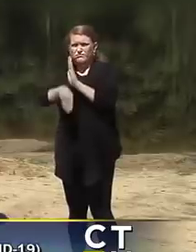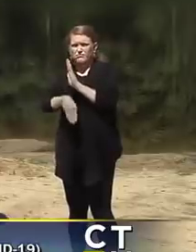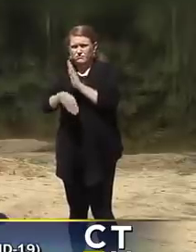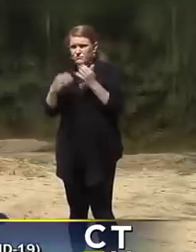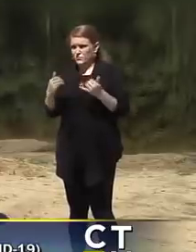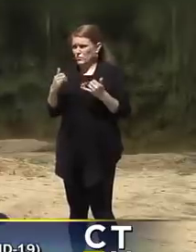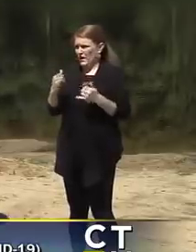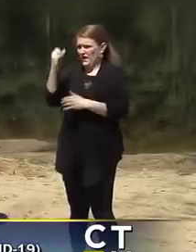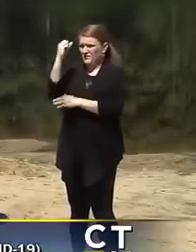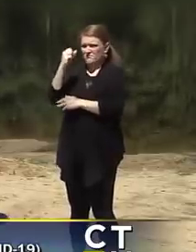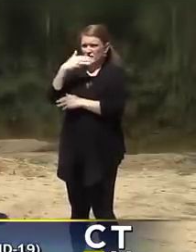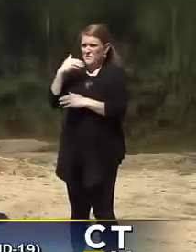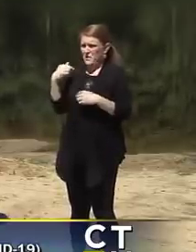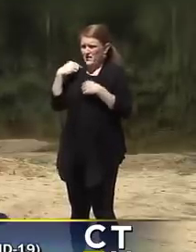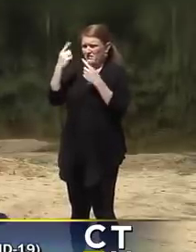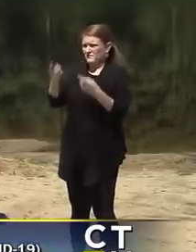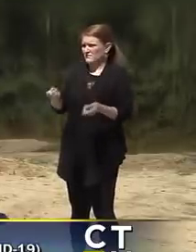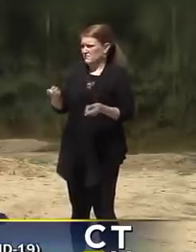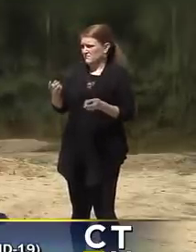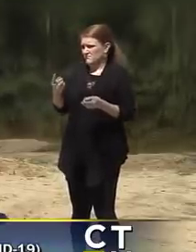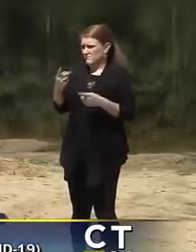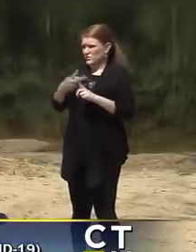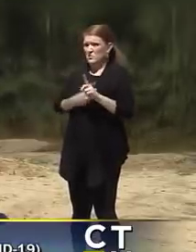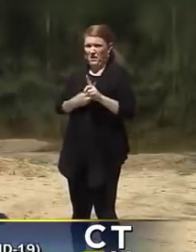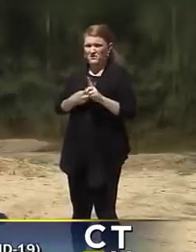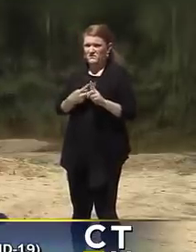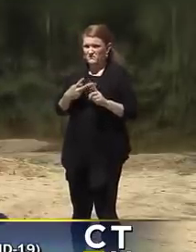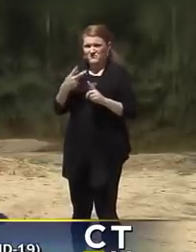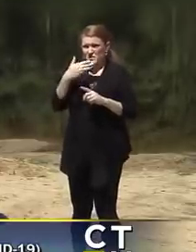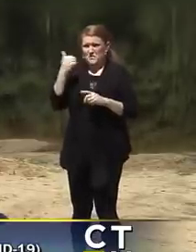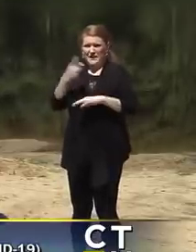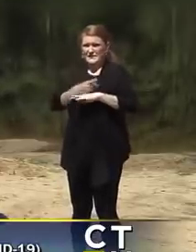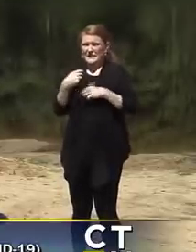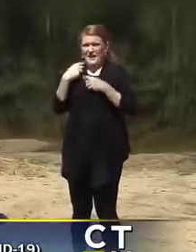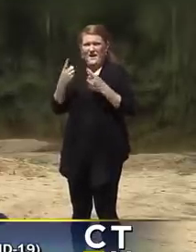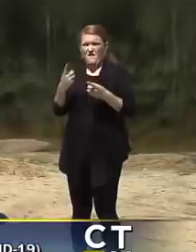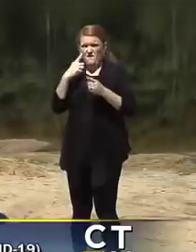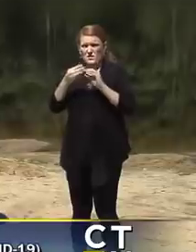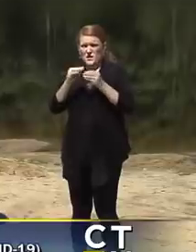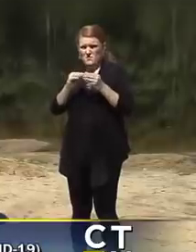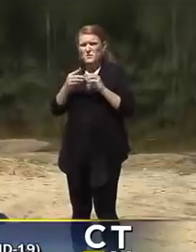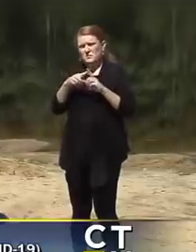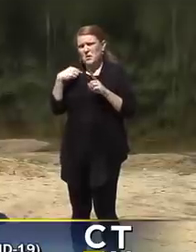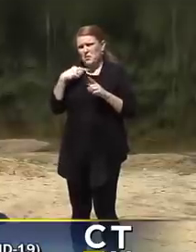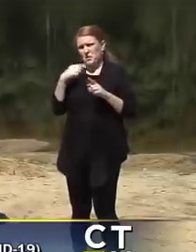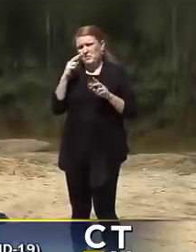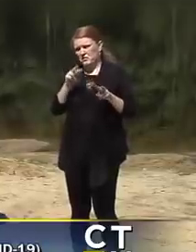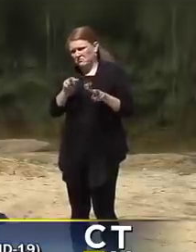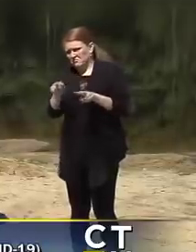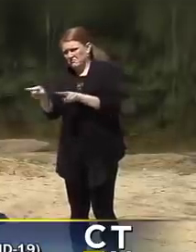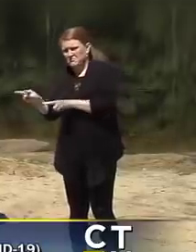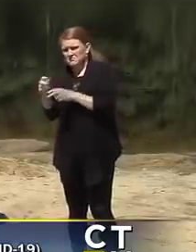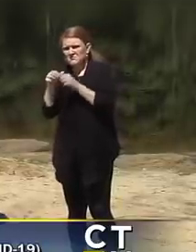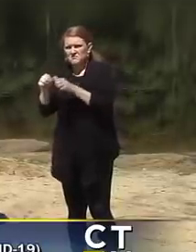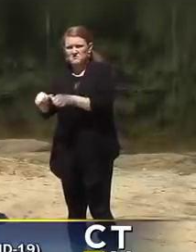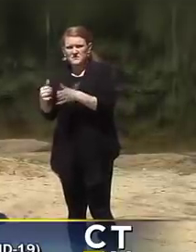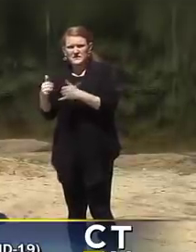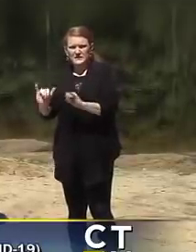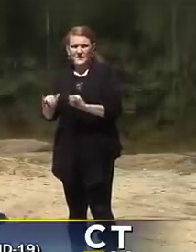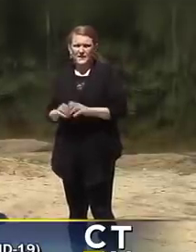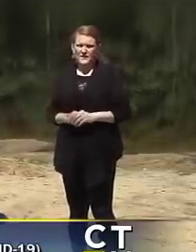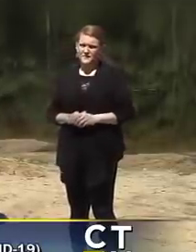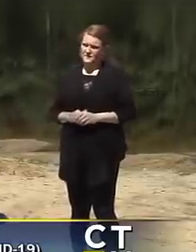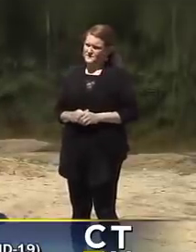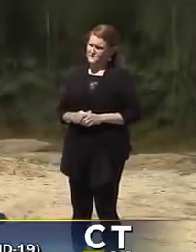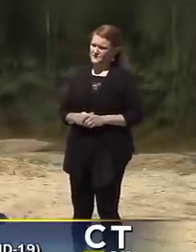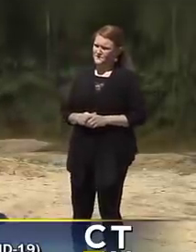best day we've had in, I think, at least 2 months. But we're going to track that. It can change quickly. Governor, we've seen a lot of